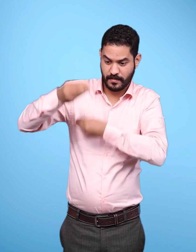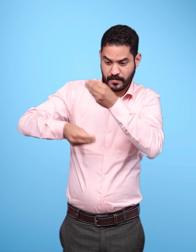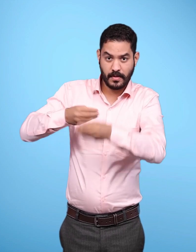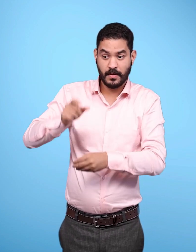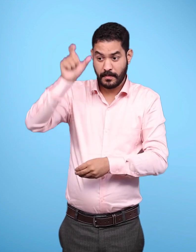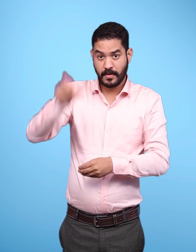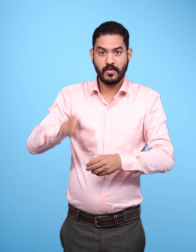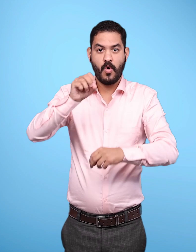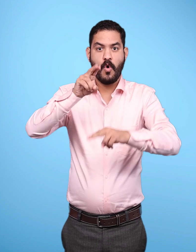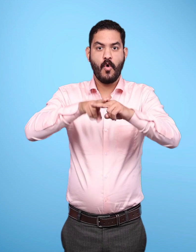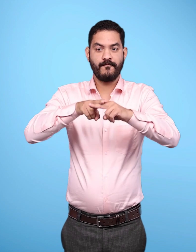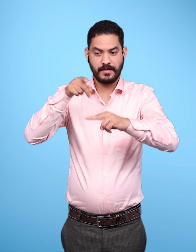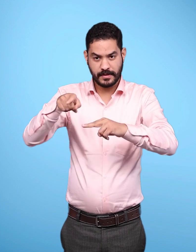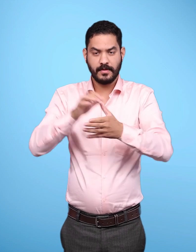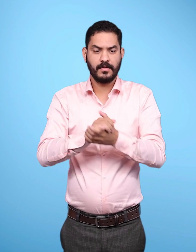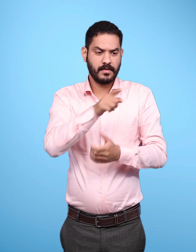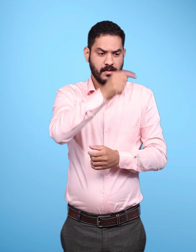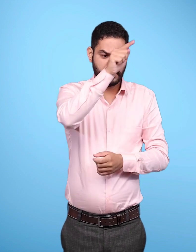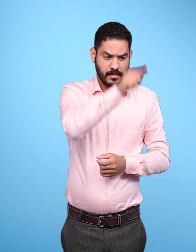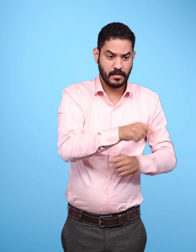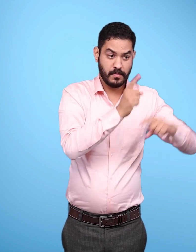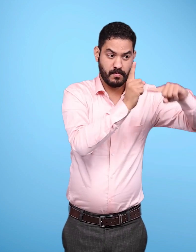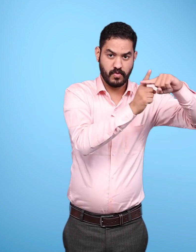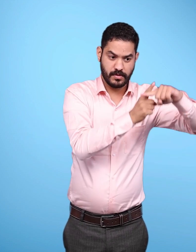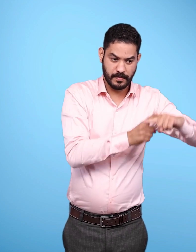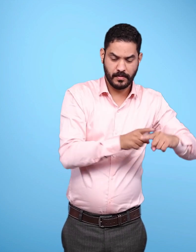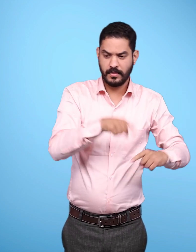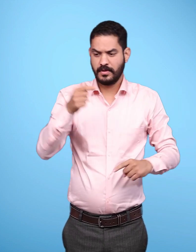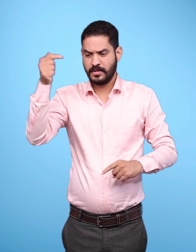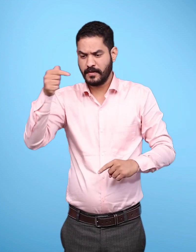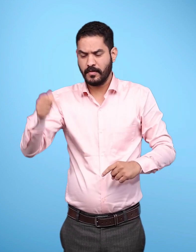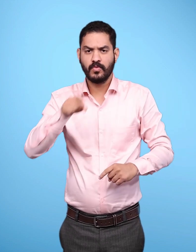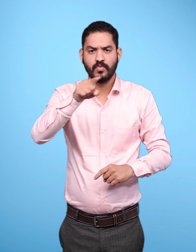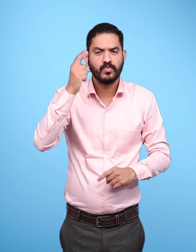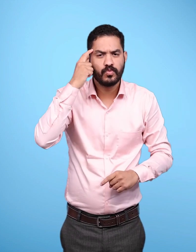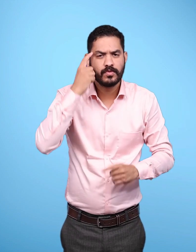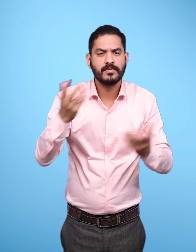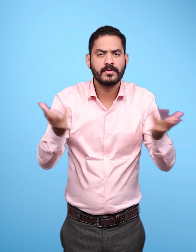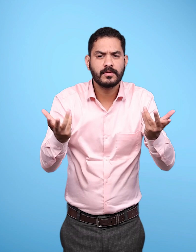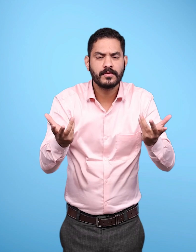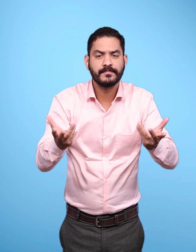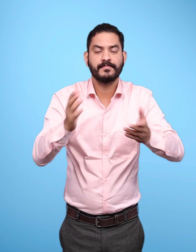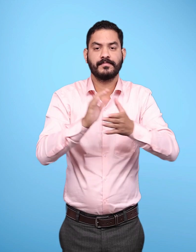What do you think may have been the advantages and disadvantages of having hereditary